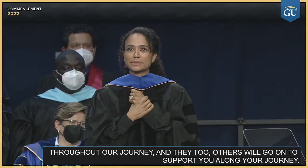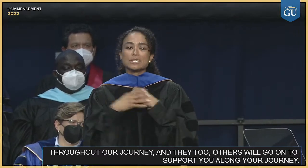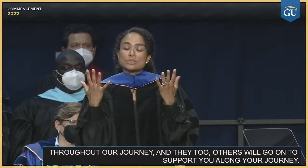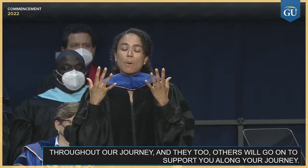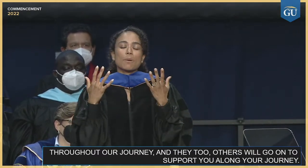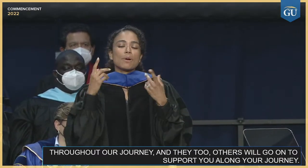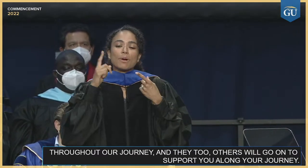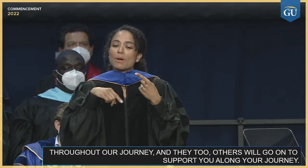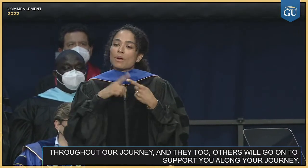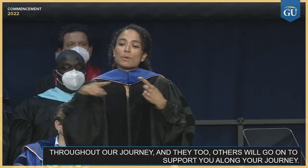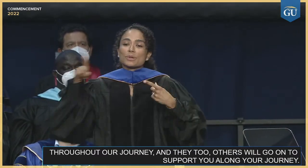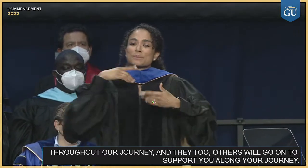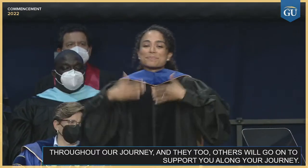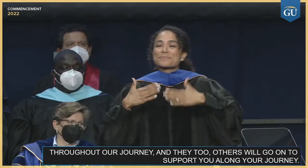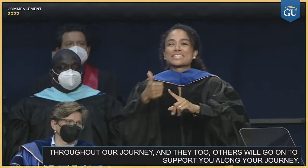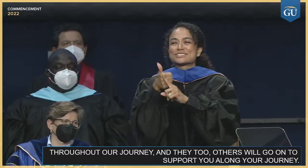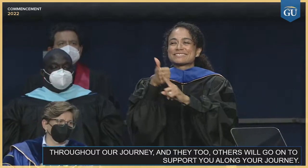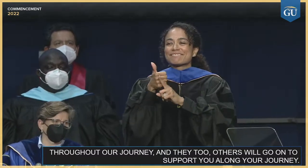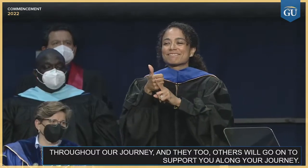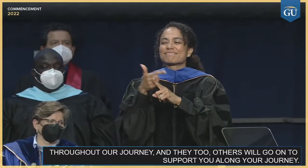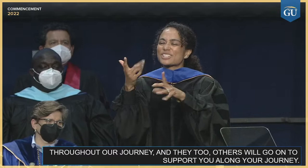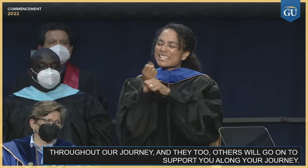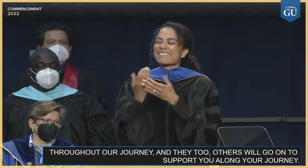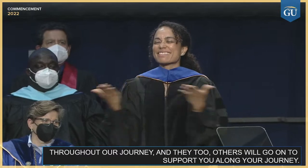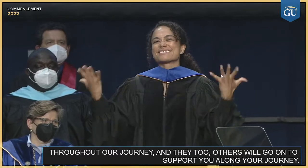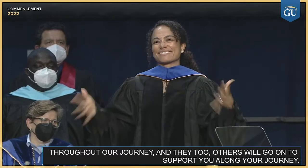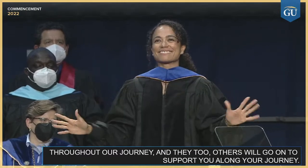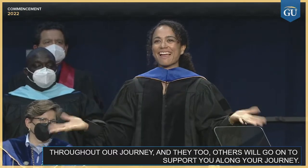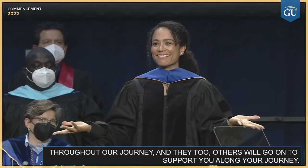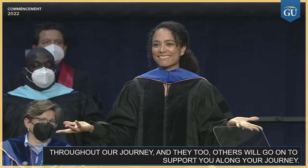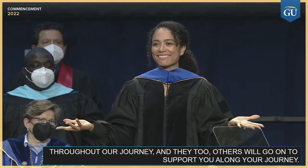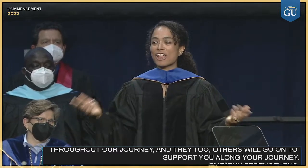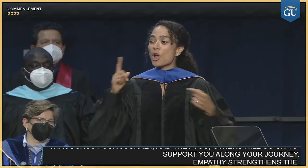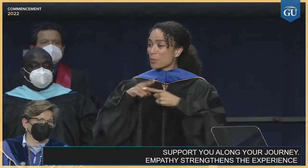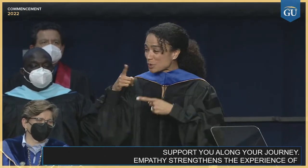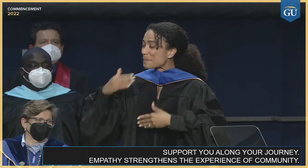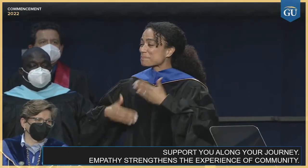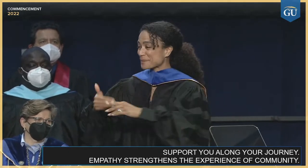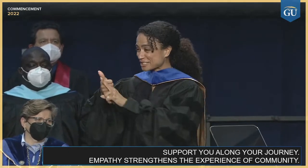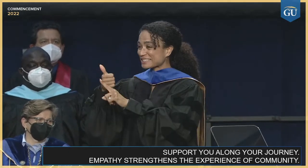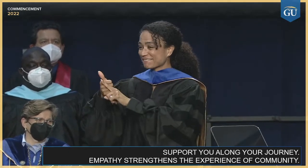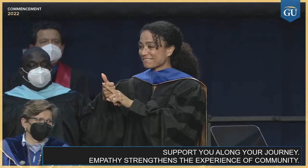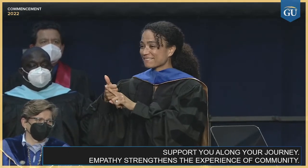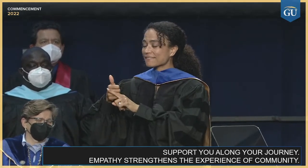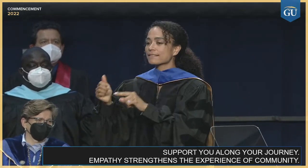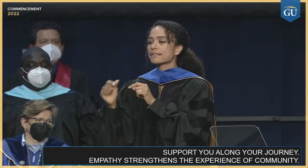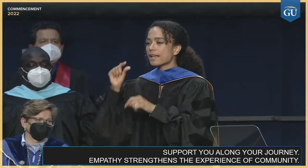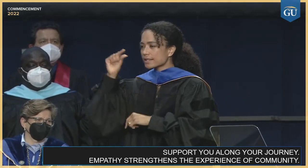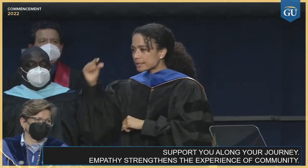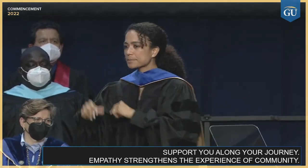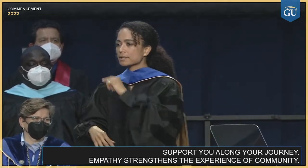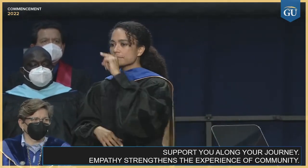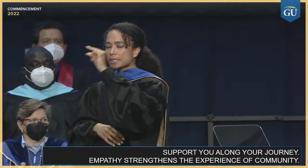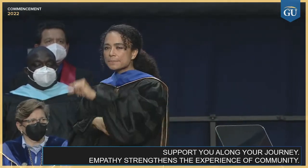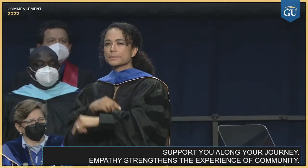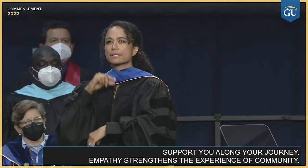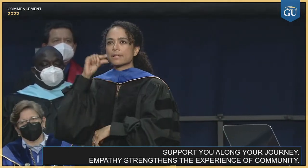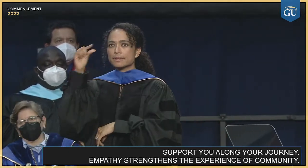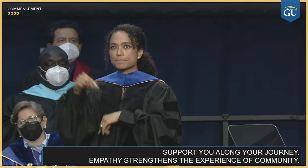Empathy is what strengthens the experience of community. When you pace yourself, things get done. When you pace yourself little